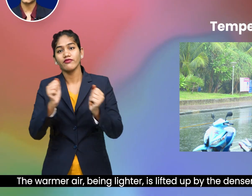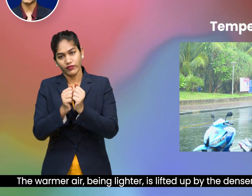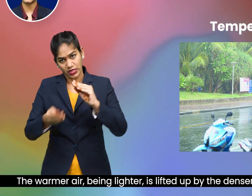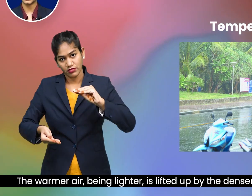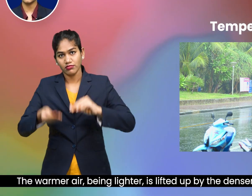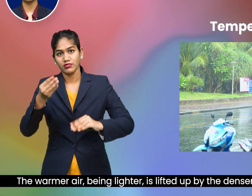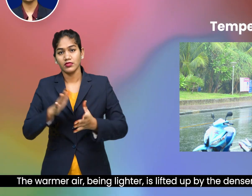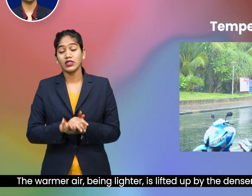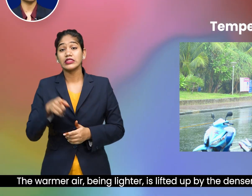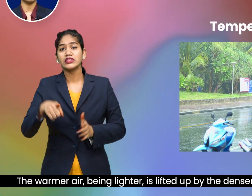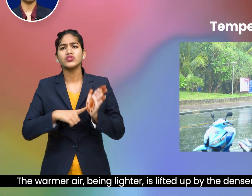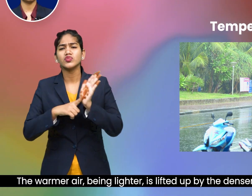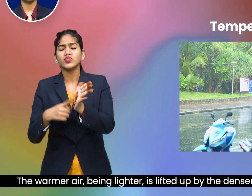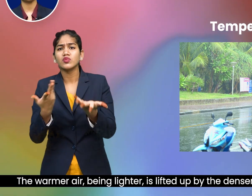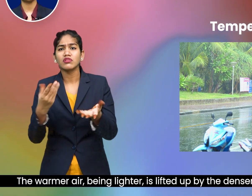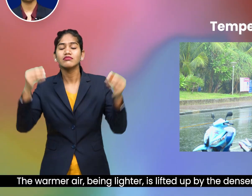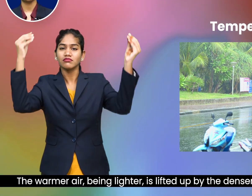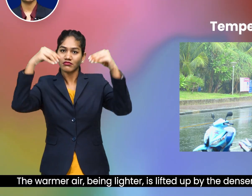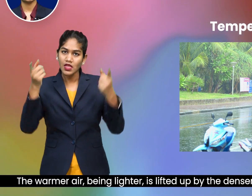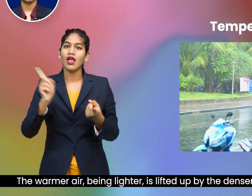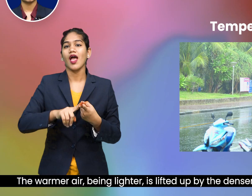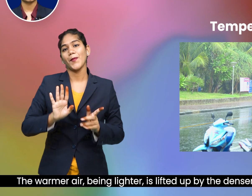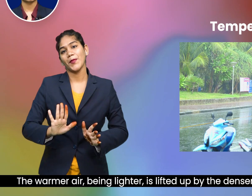and results in rainfall.